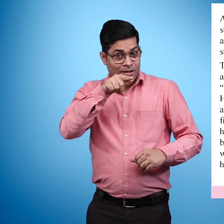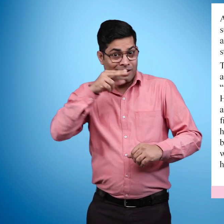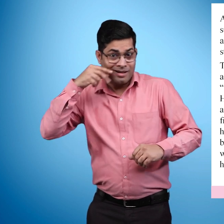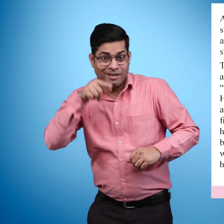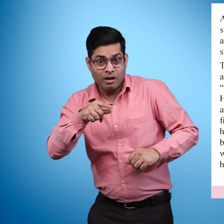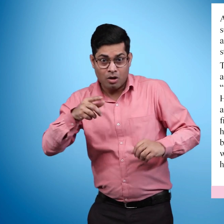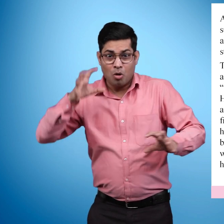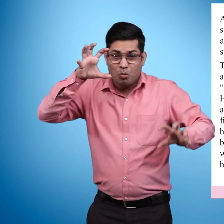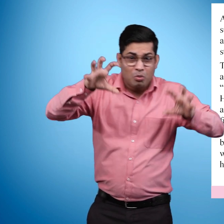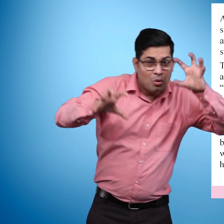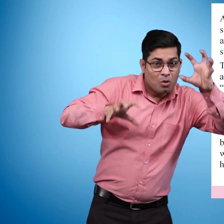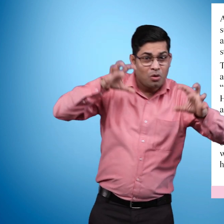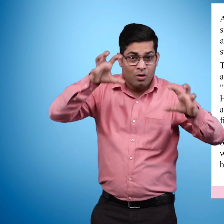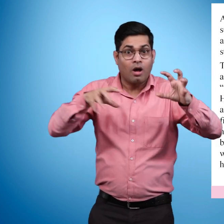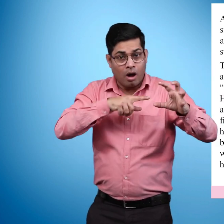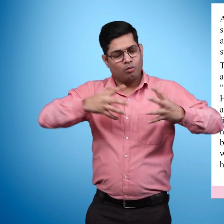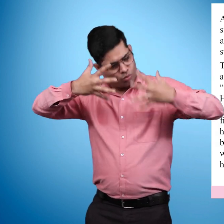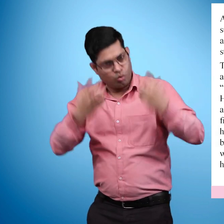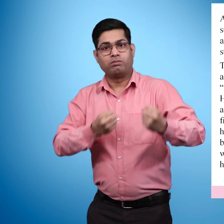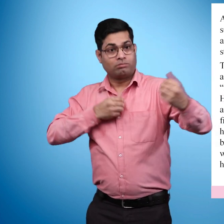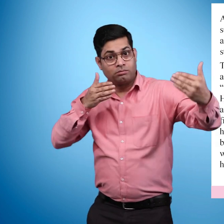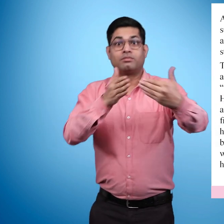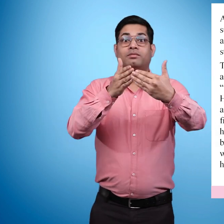I wish I met a stout ghost.